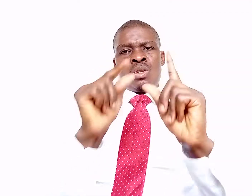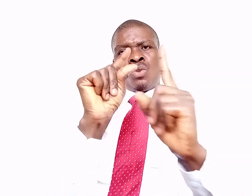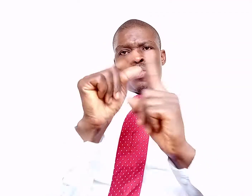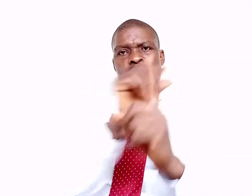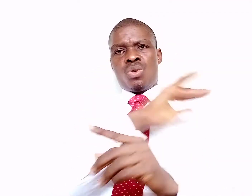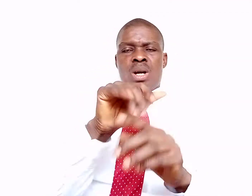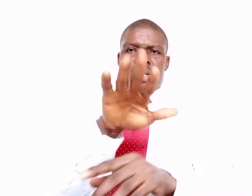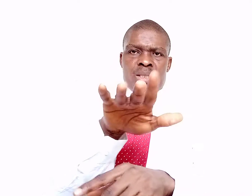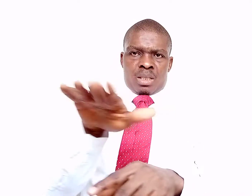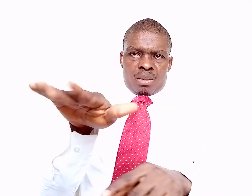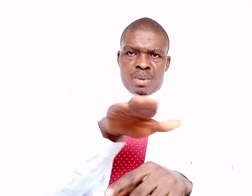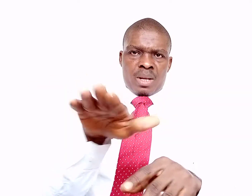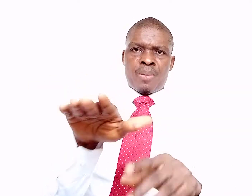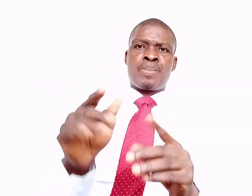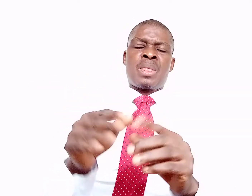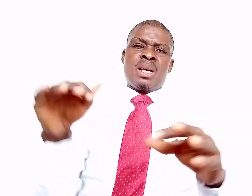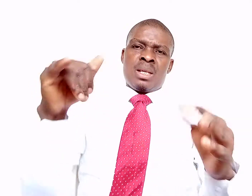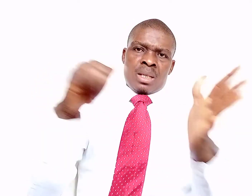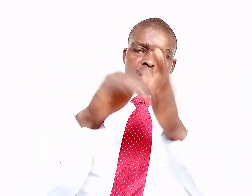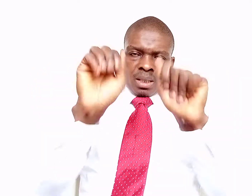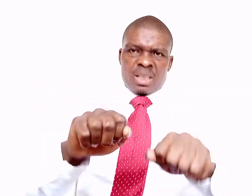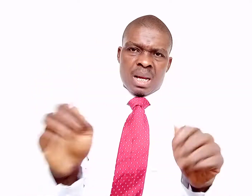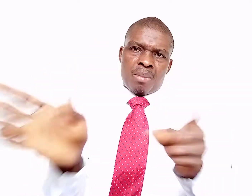done, it will distract the reader from the content.